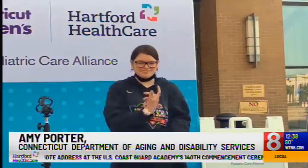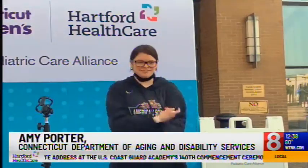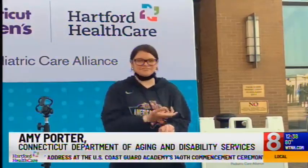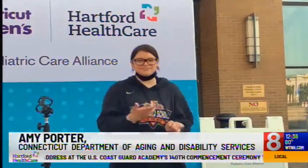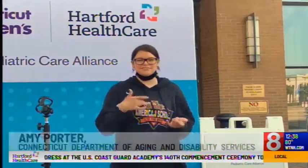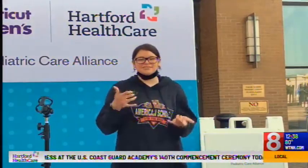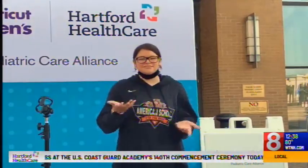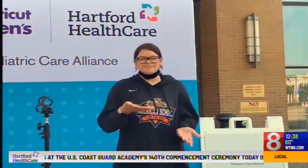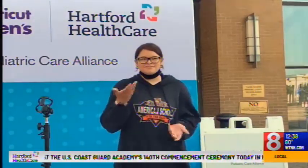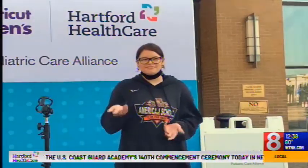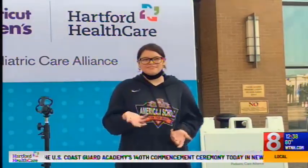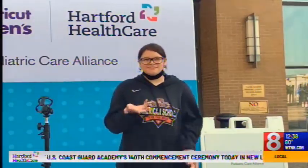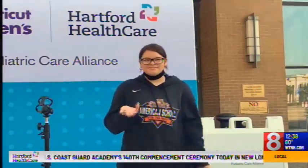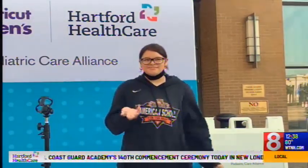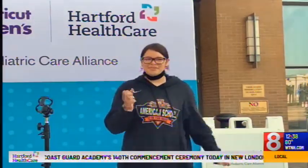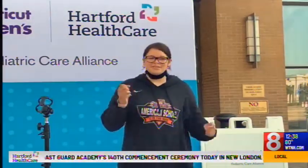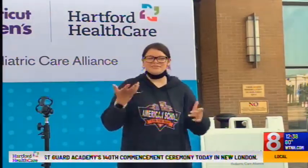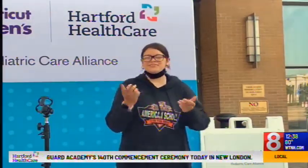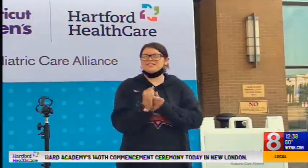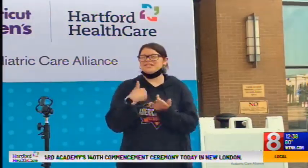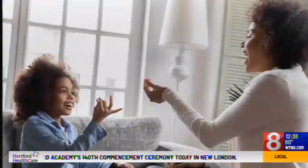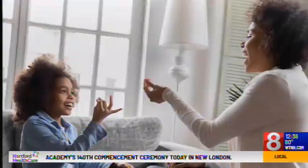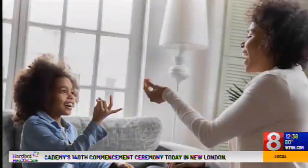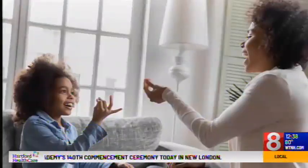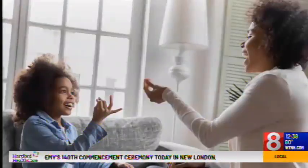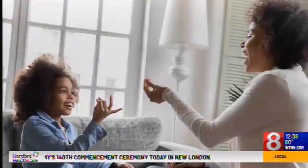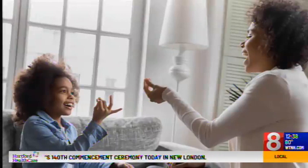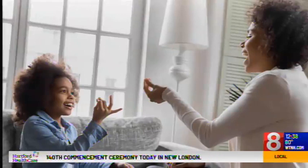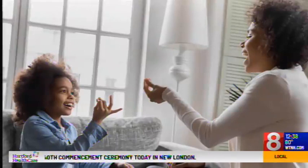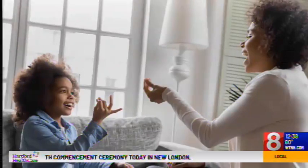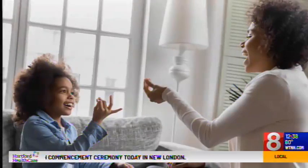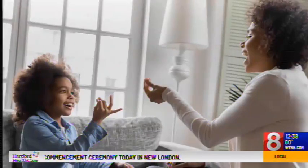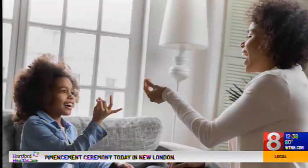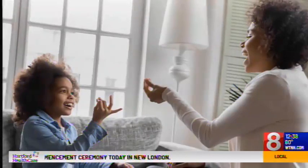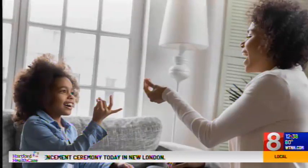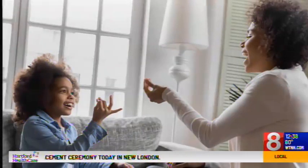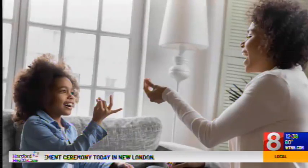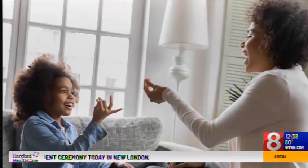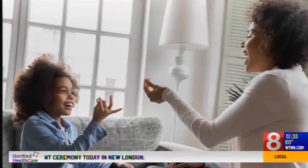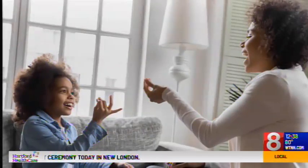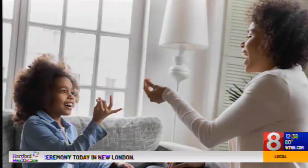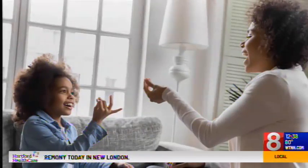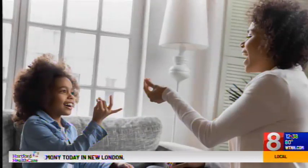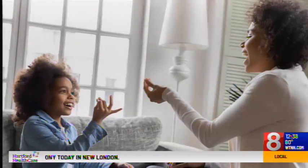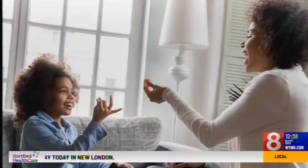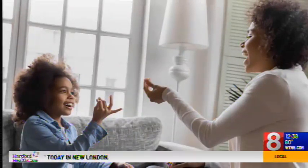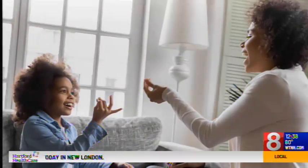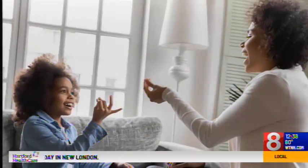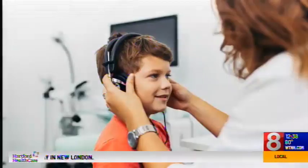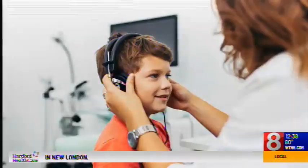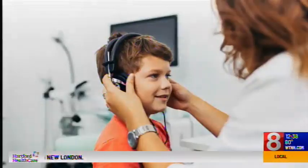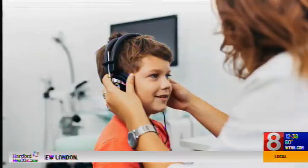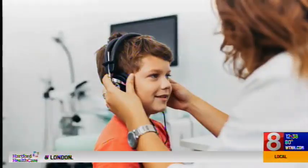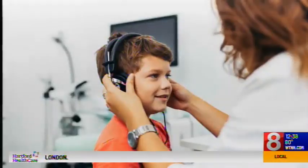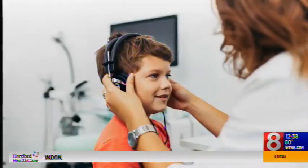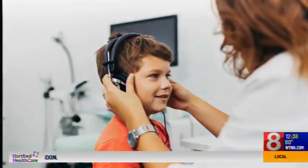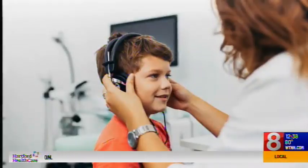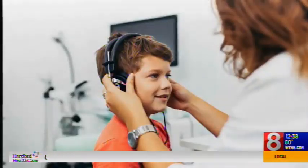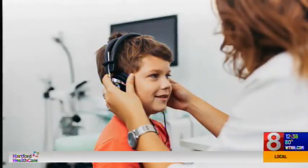protect myself from COVID-19. One key way officials plan to improve services going forward is by investing in